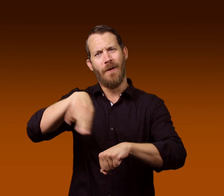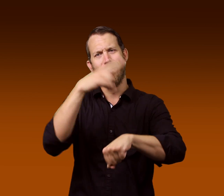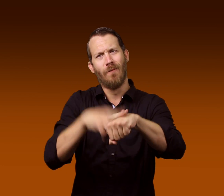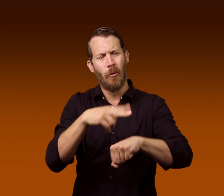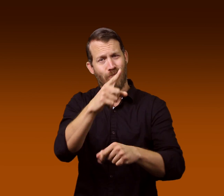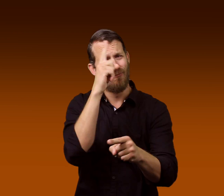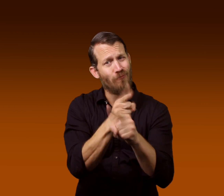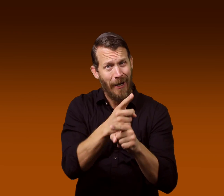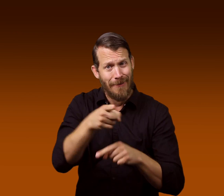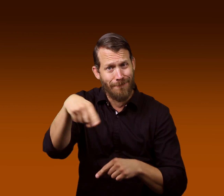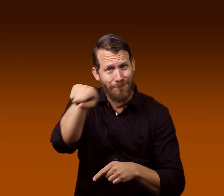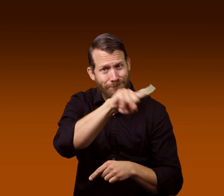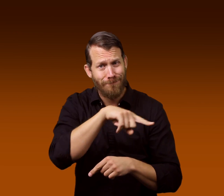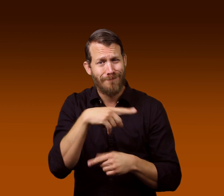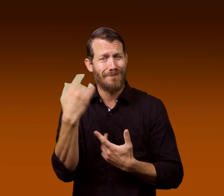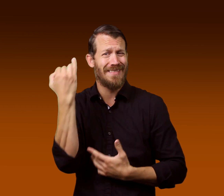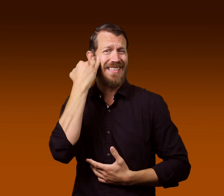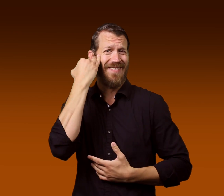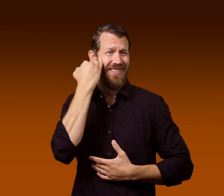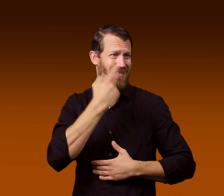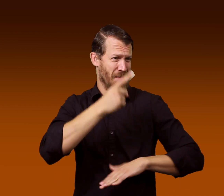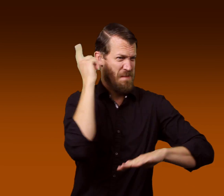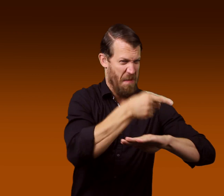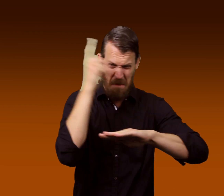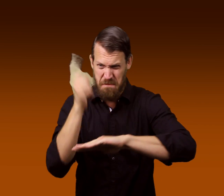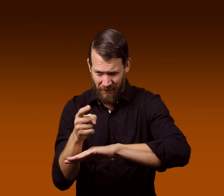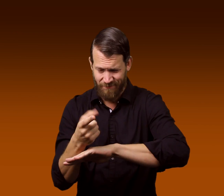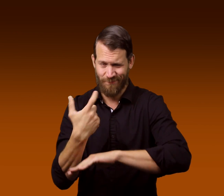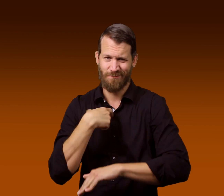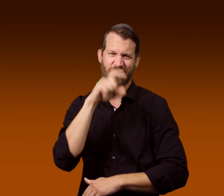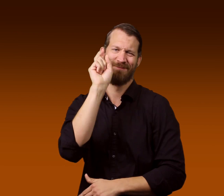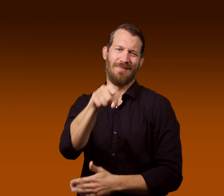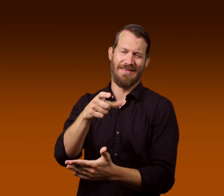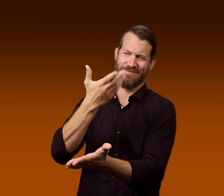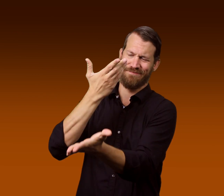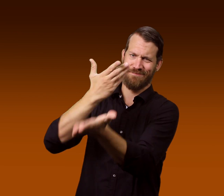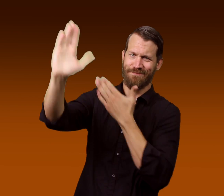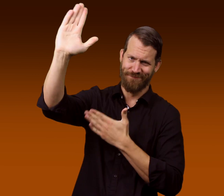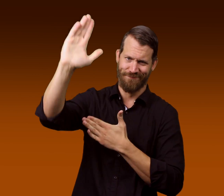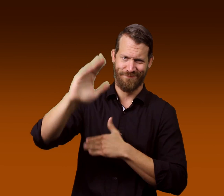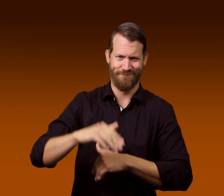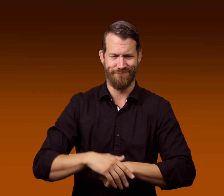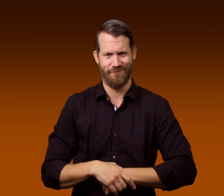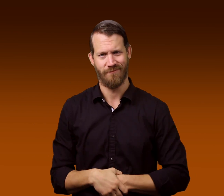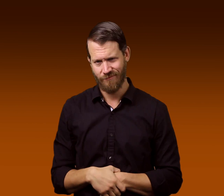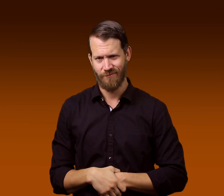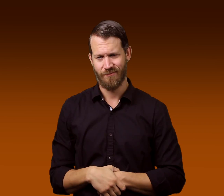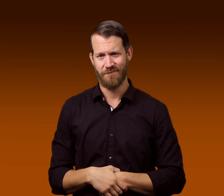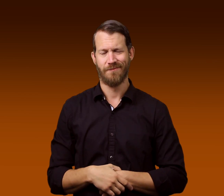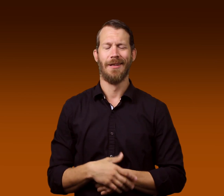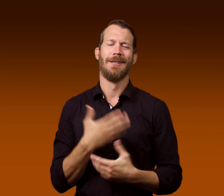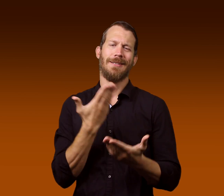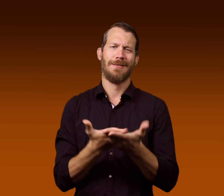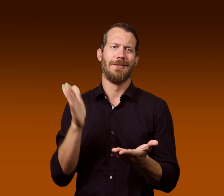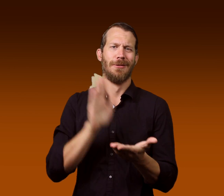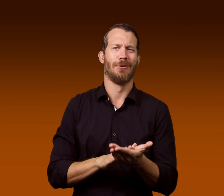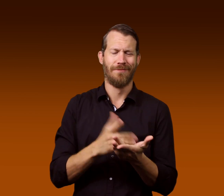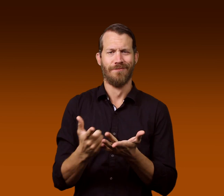stood silently, then answered, "Of course, you are right. If it could do such a thing,